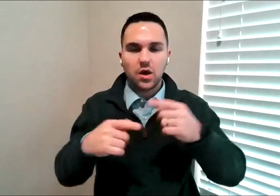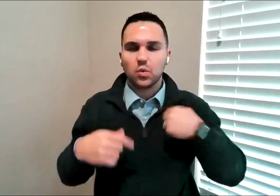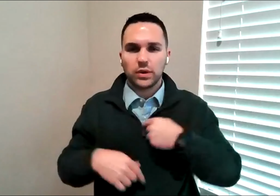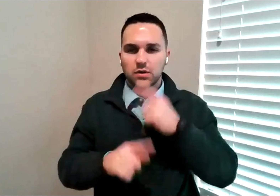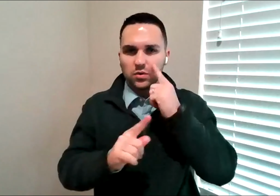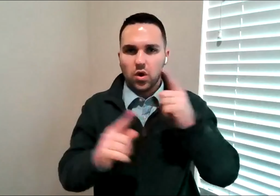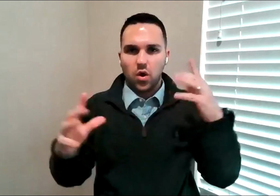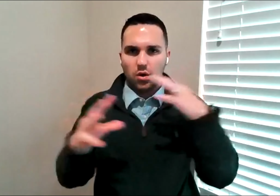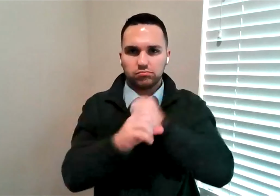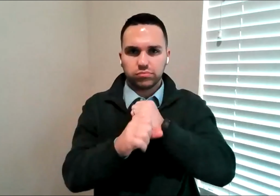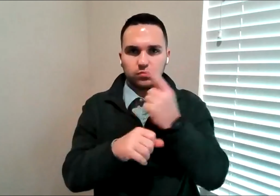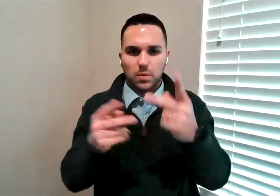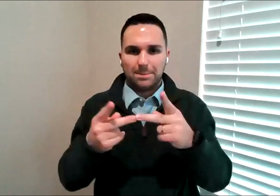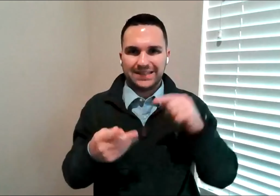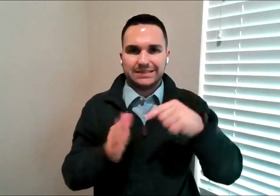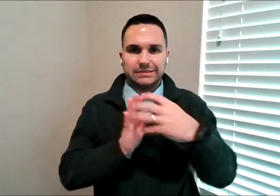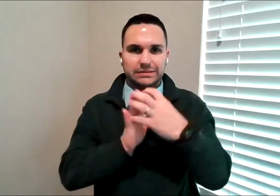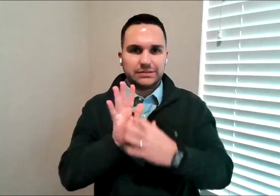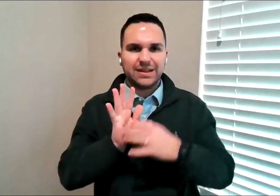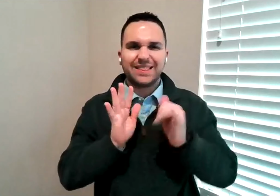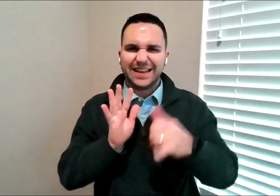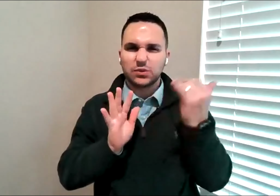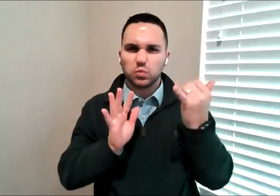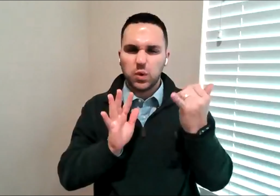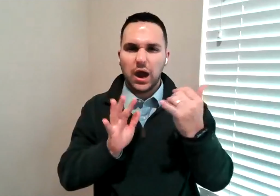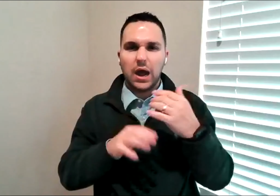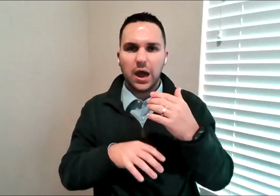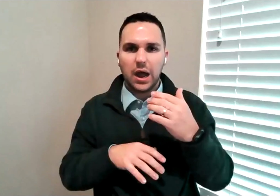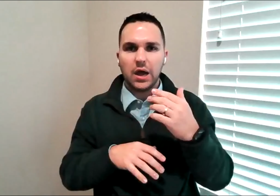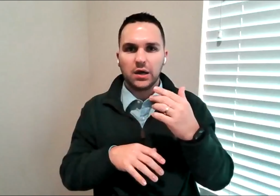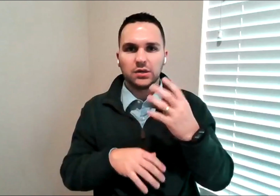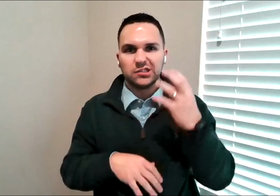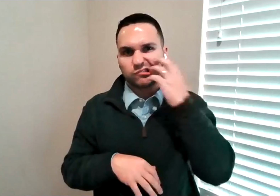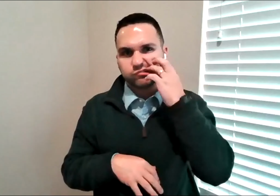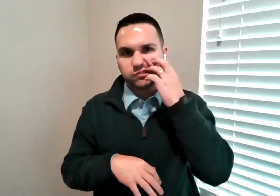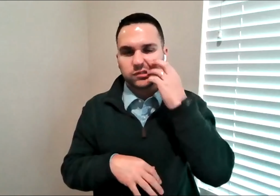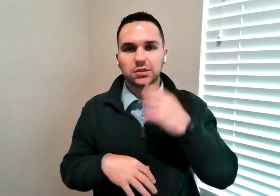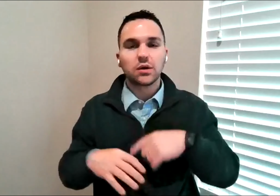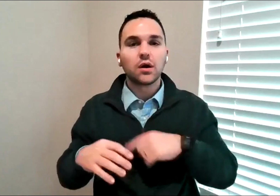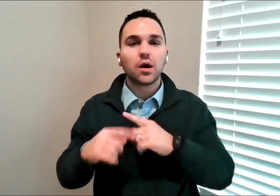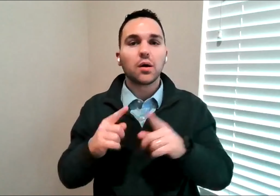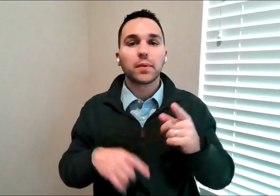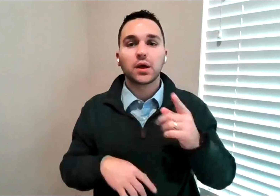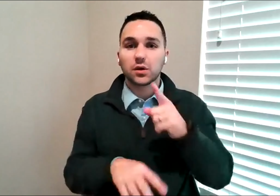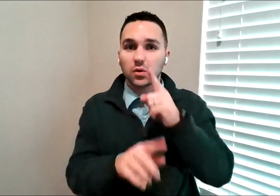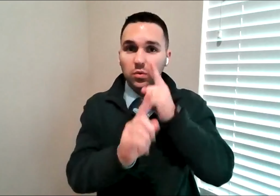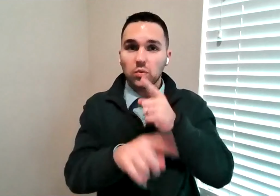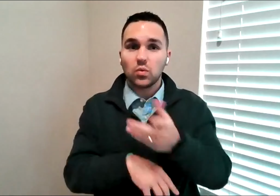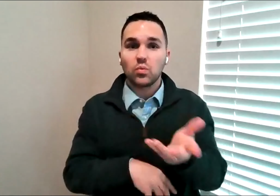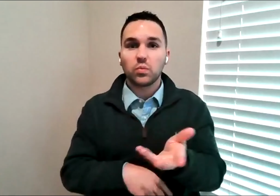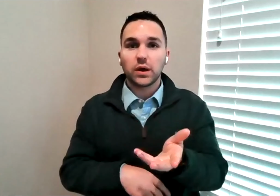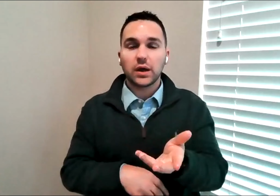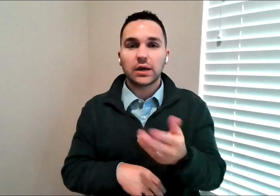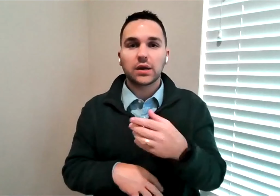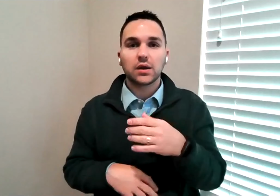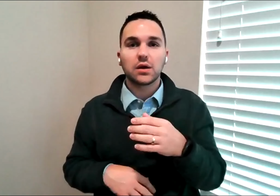place. So that's the reason that it's so long, if that's helpful at all. And what we hope to do is